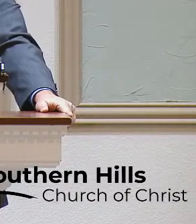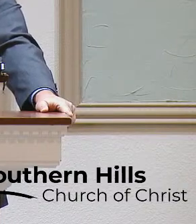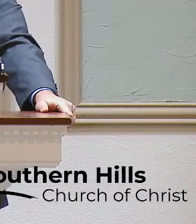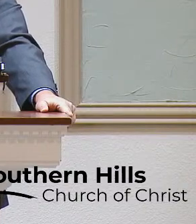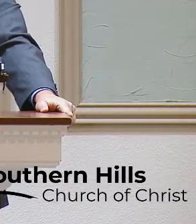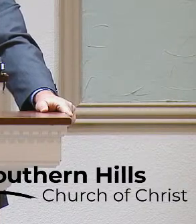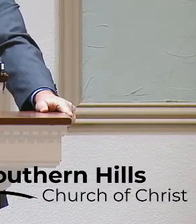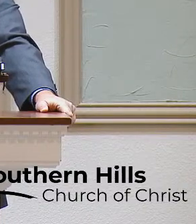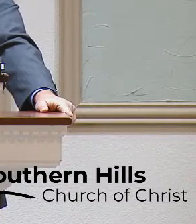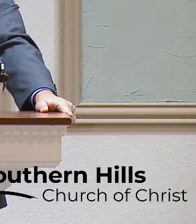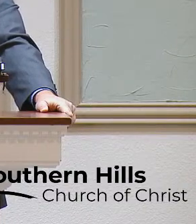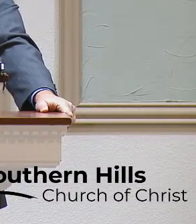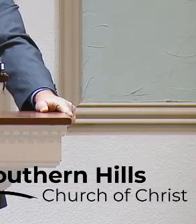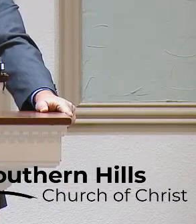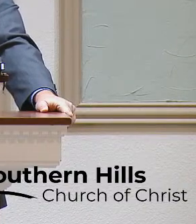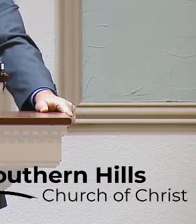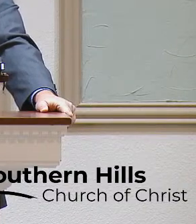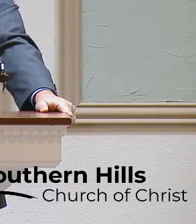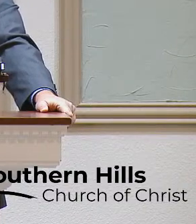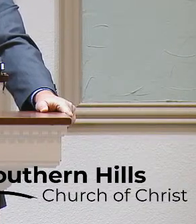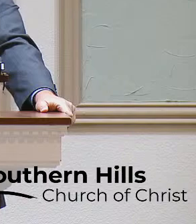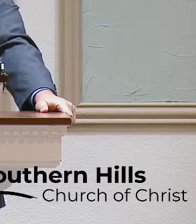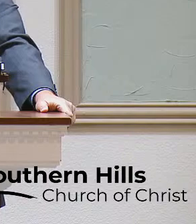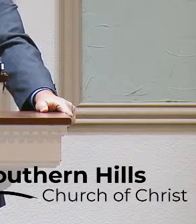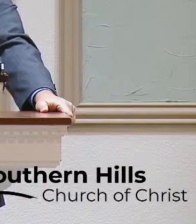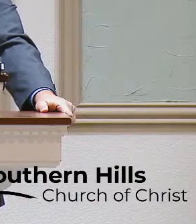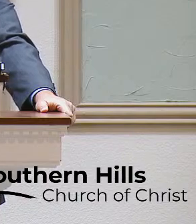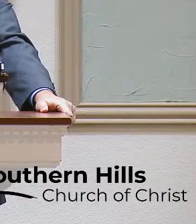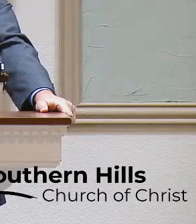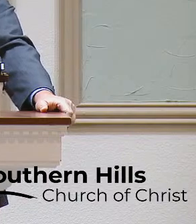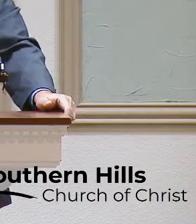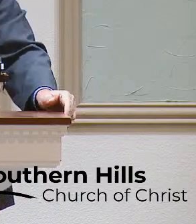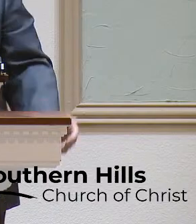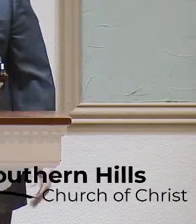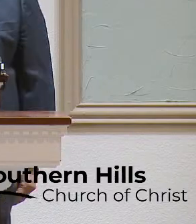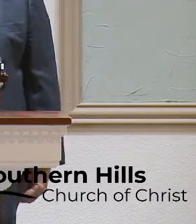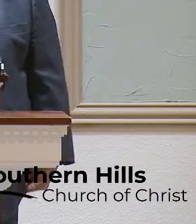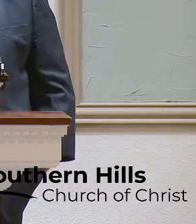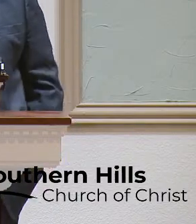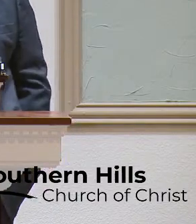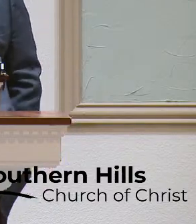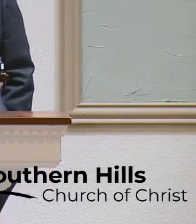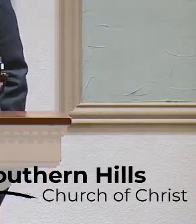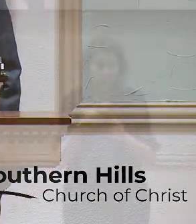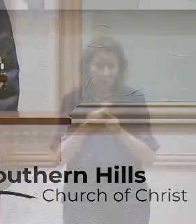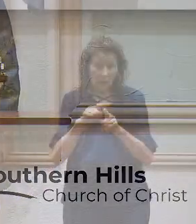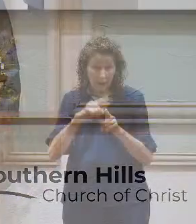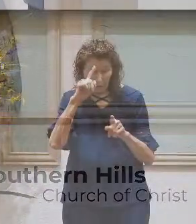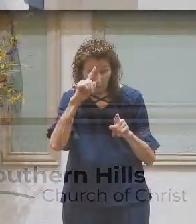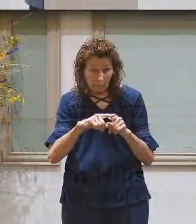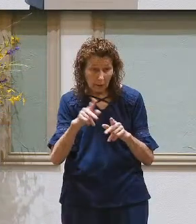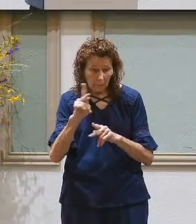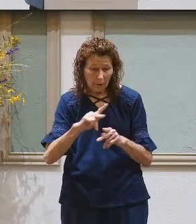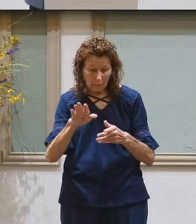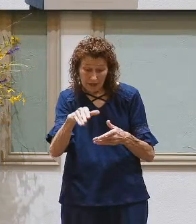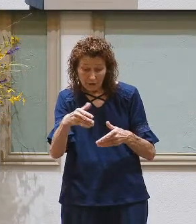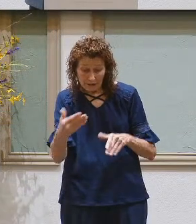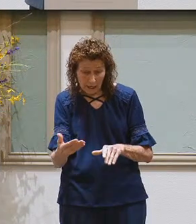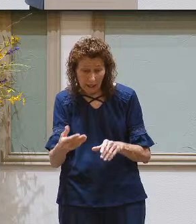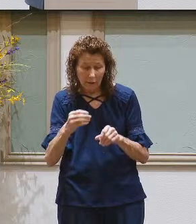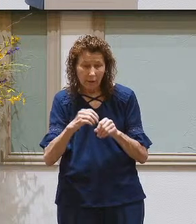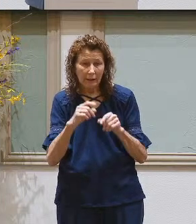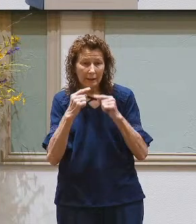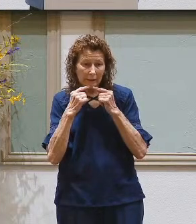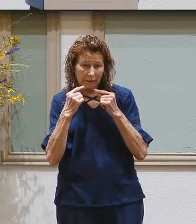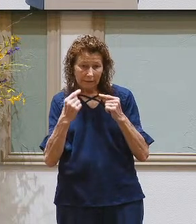and church so are you and I. And so here's the first point. Like Joseph's brothers people are dead in their